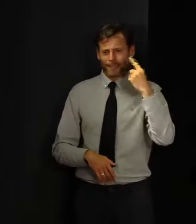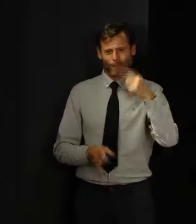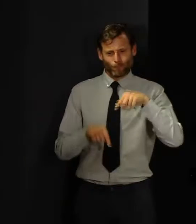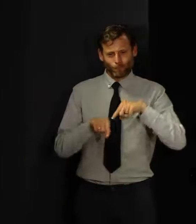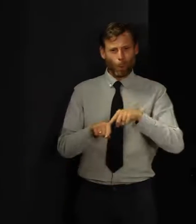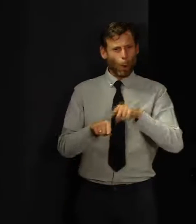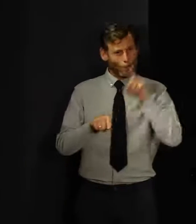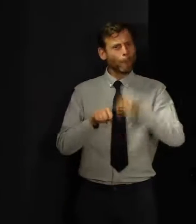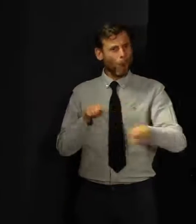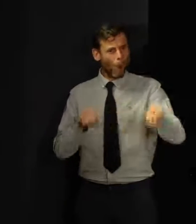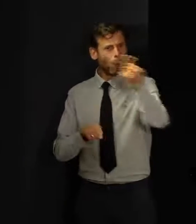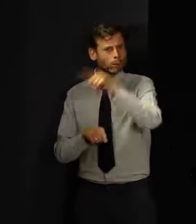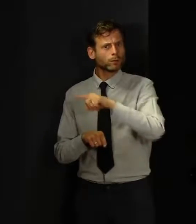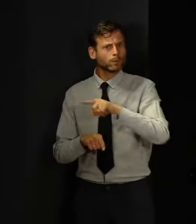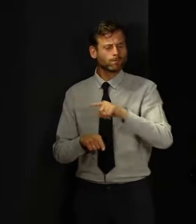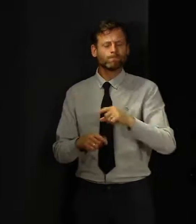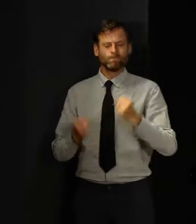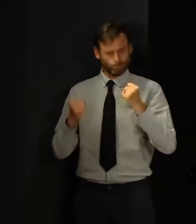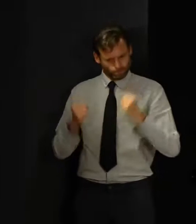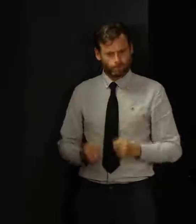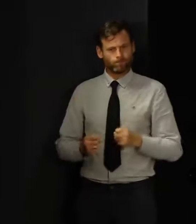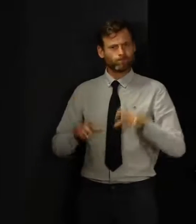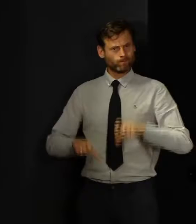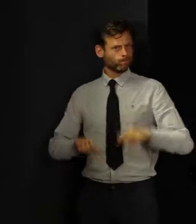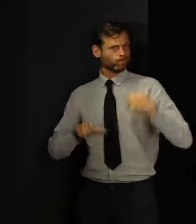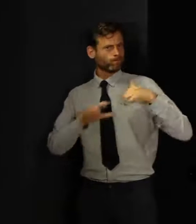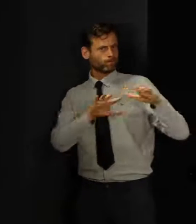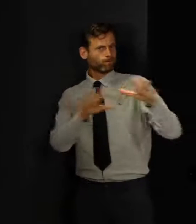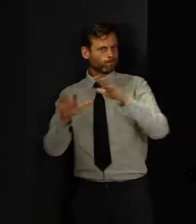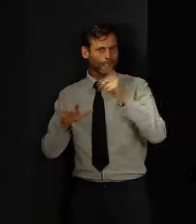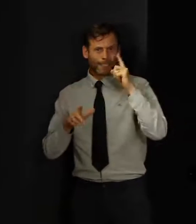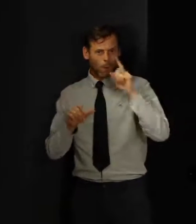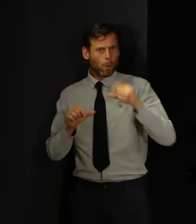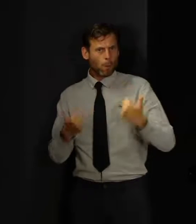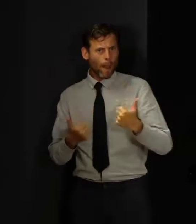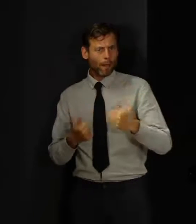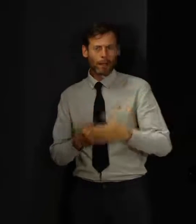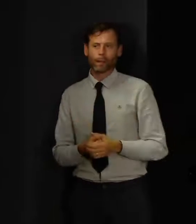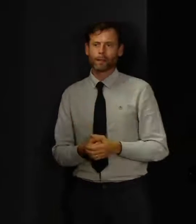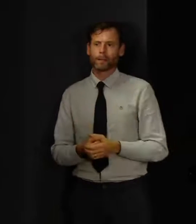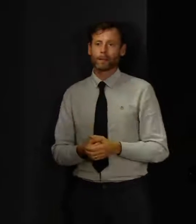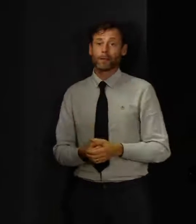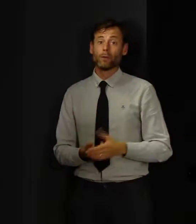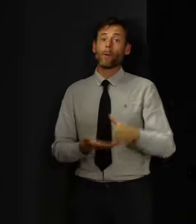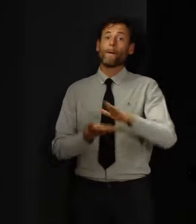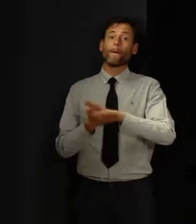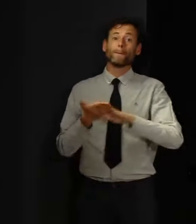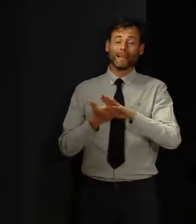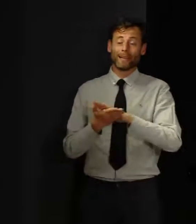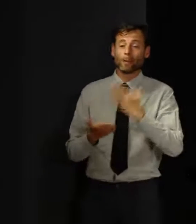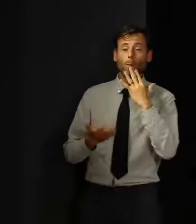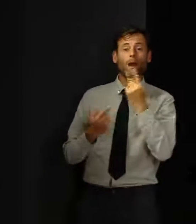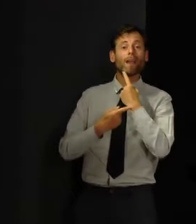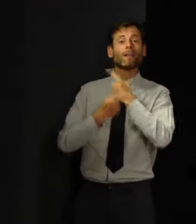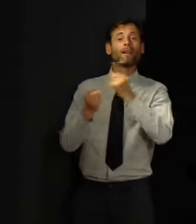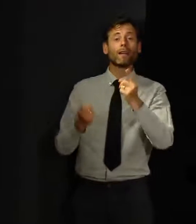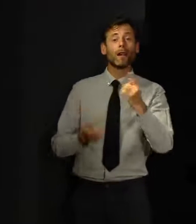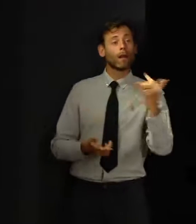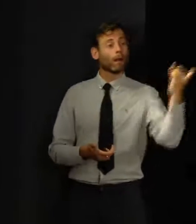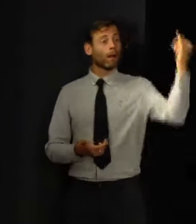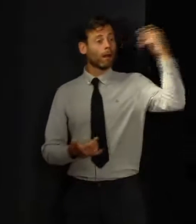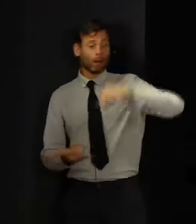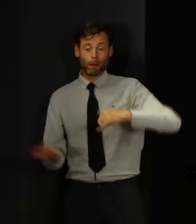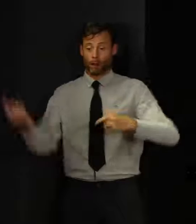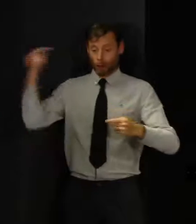of the general public, the Scottish public, have done incredibly well when it comes to that compliance. And I would expect that when it comes to